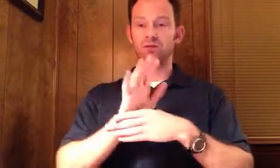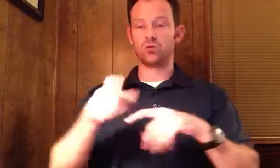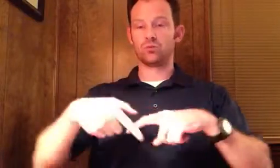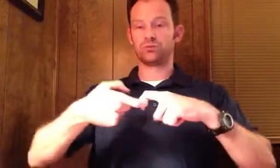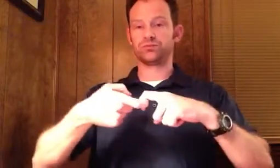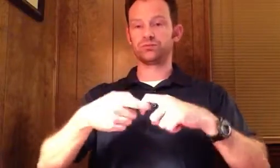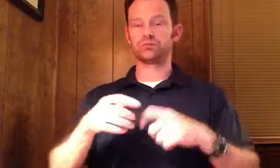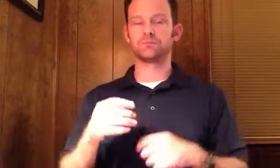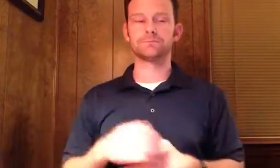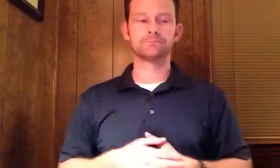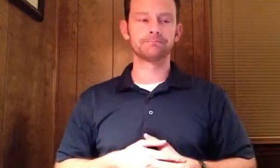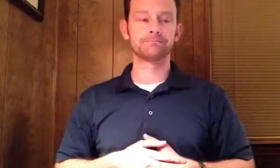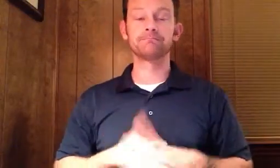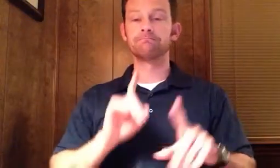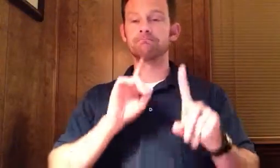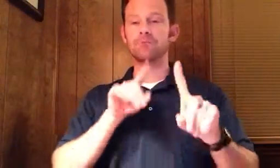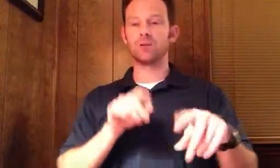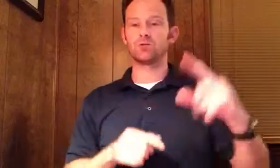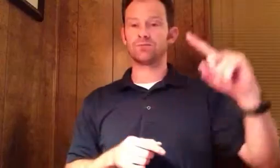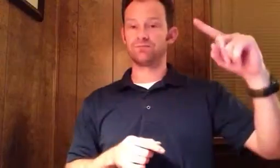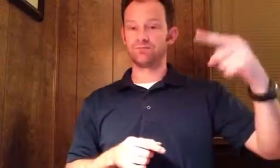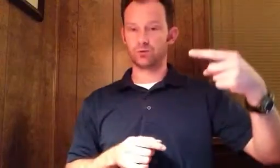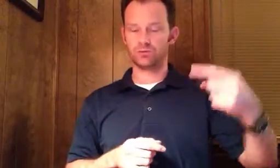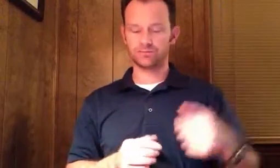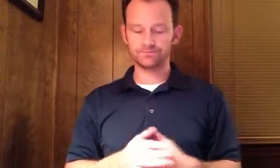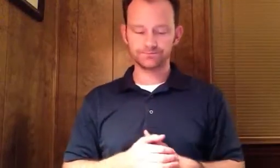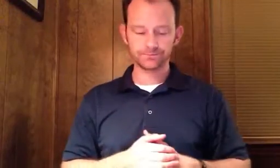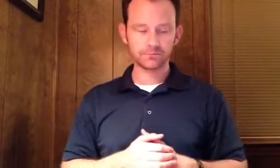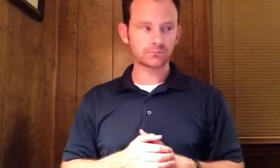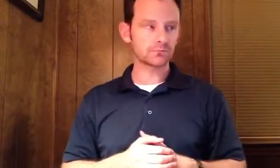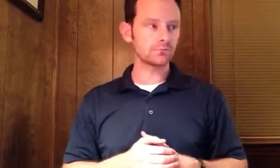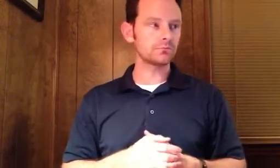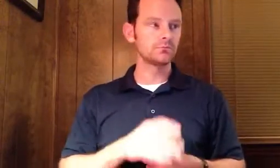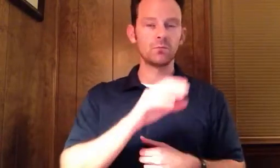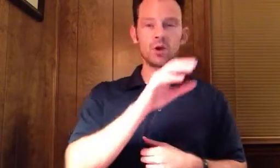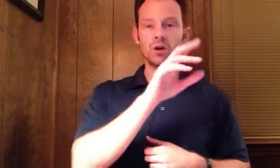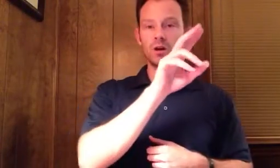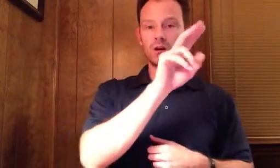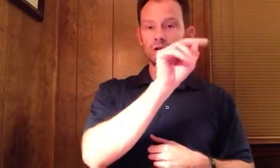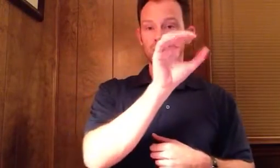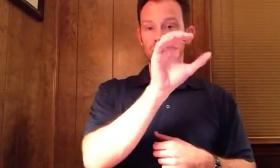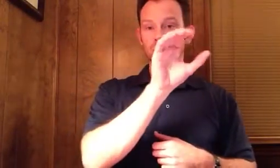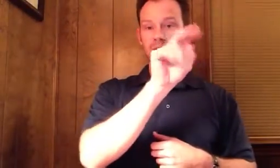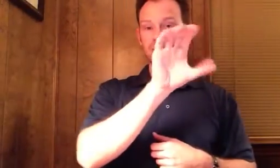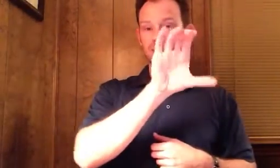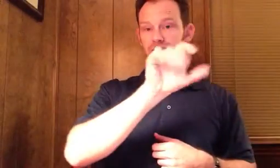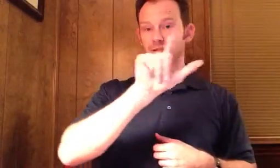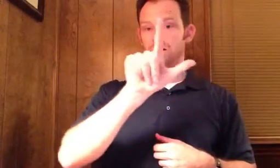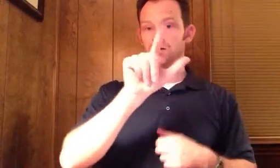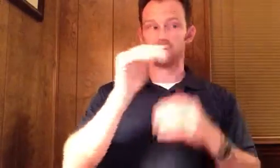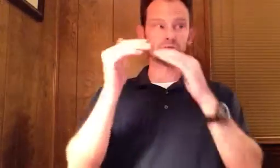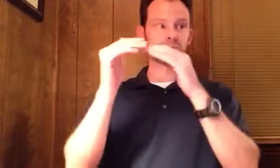Here are the answers. Notice that sodium and chlorine react, we get sodium chloride. Chlorine is only diatomic when it's by